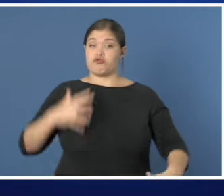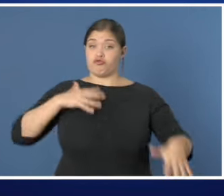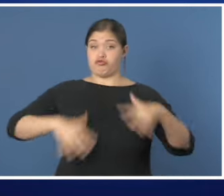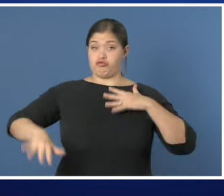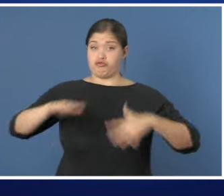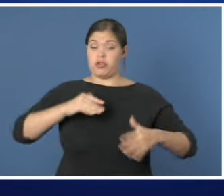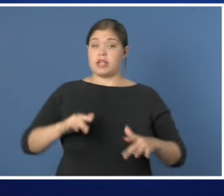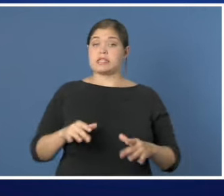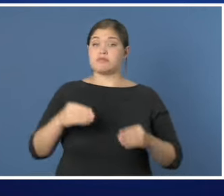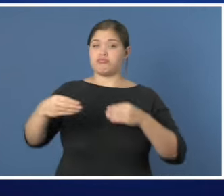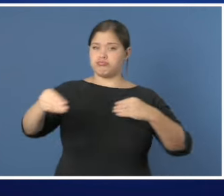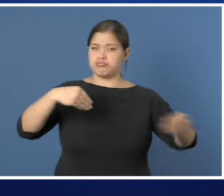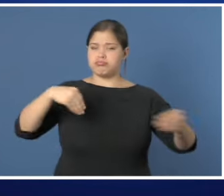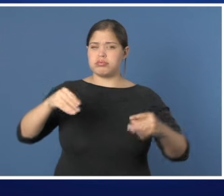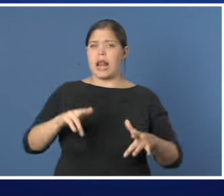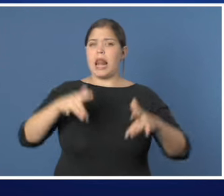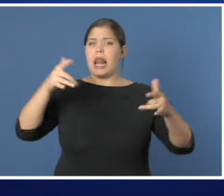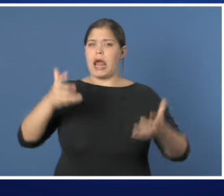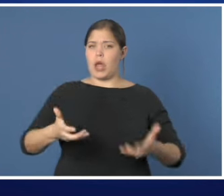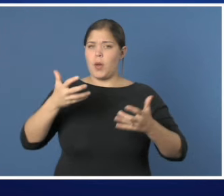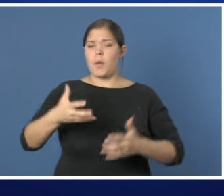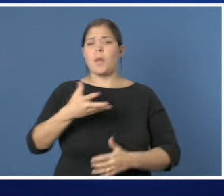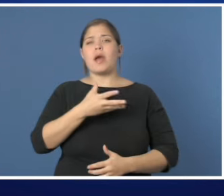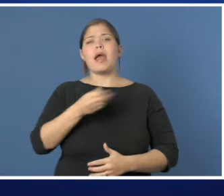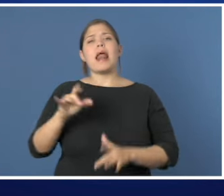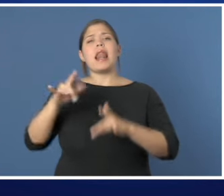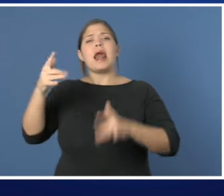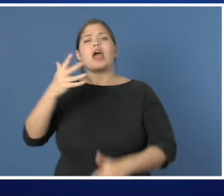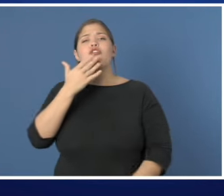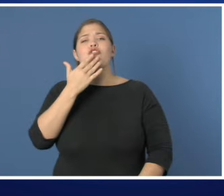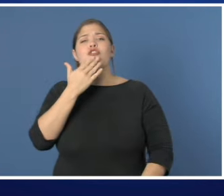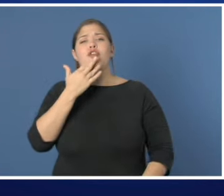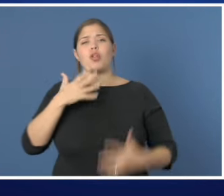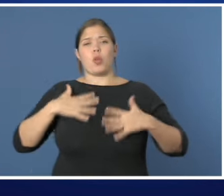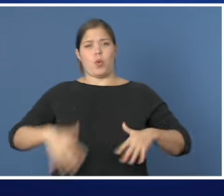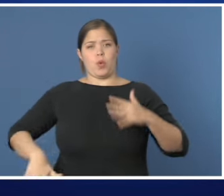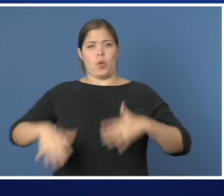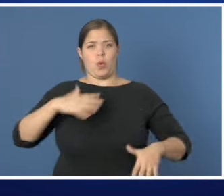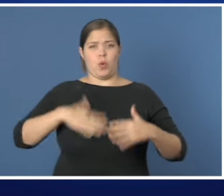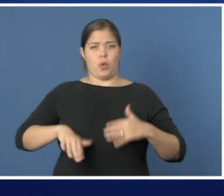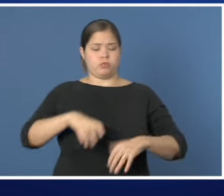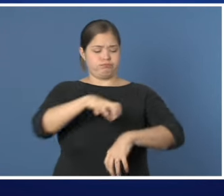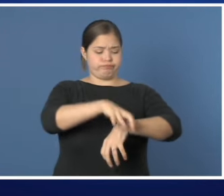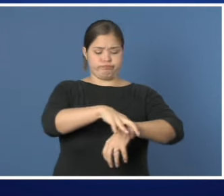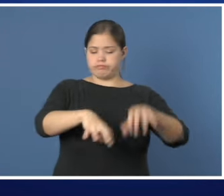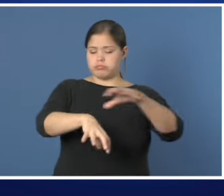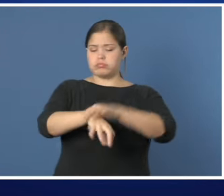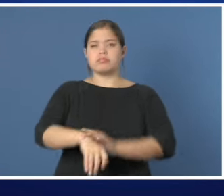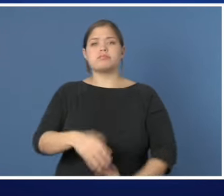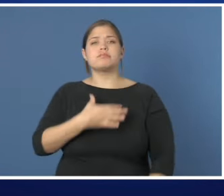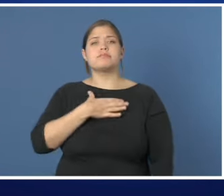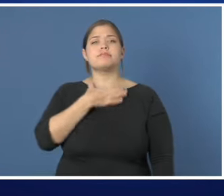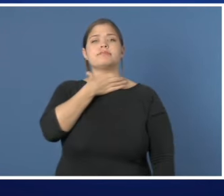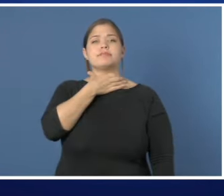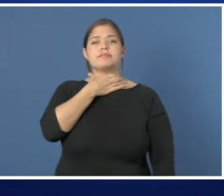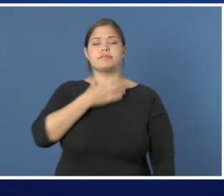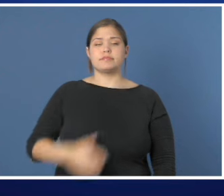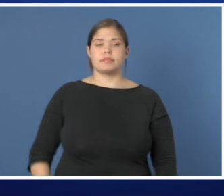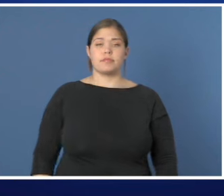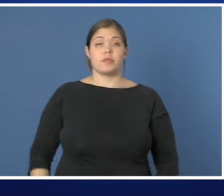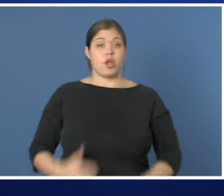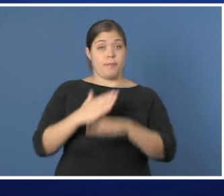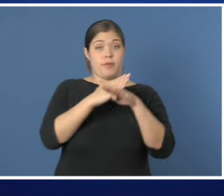Dress in loose-fitting, lightweight, and light-colored clothes that cover as much skin as possible. Protect